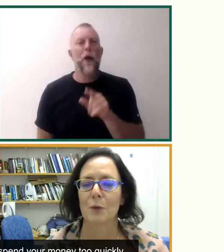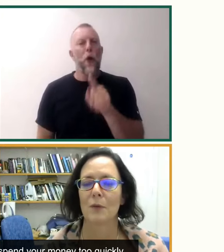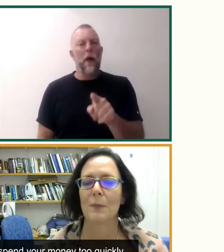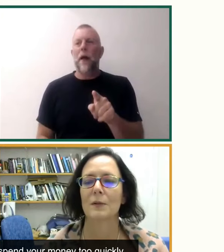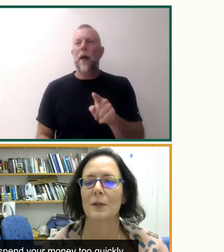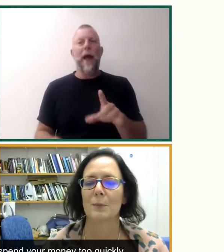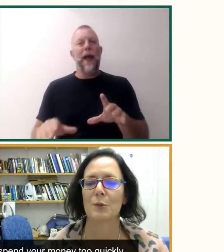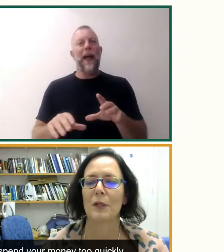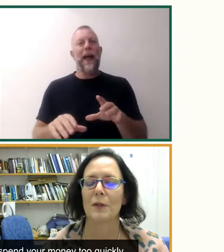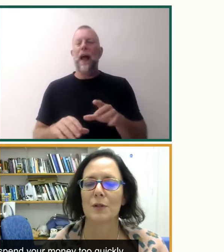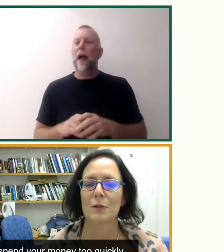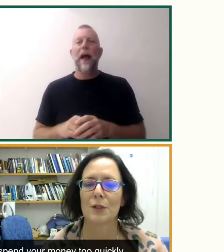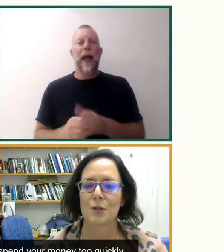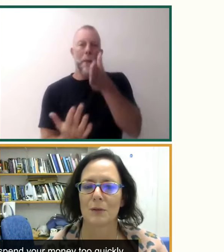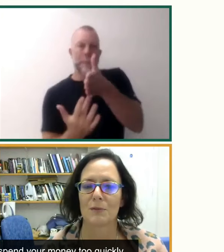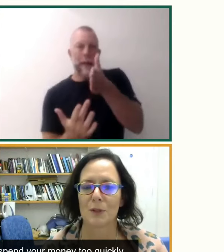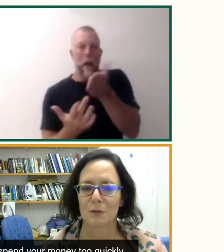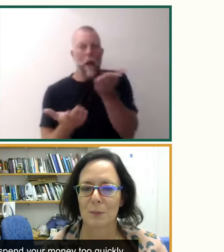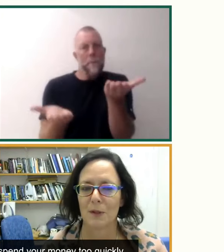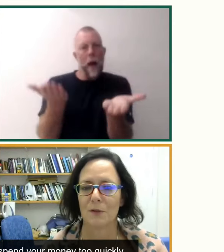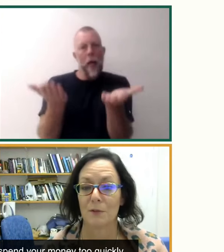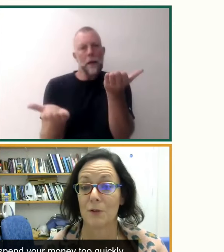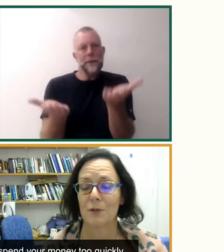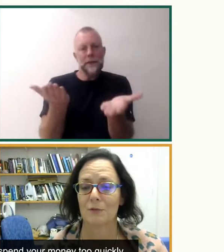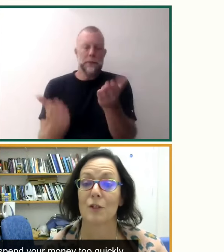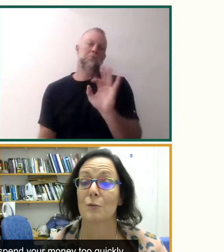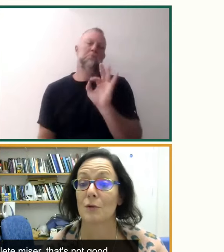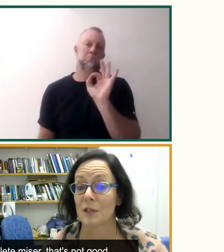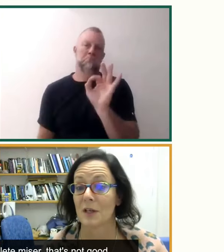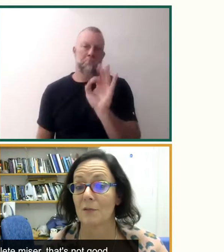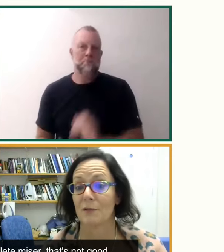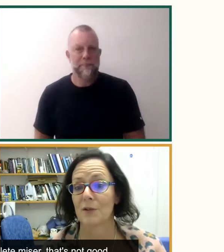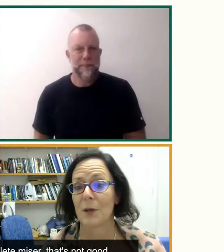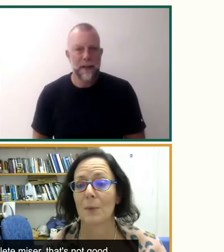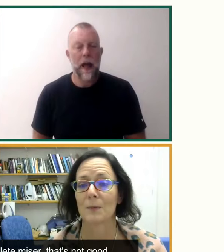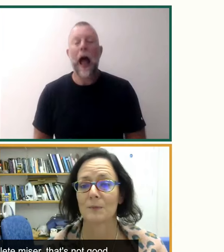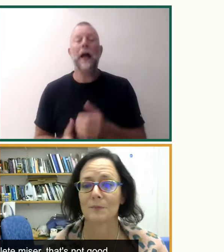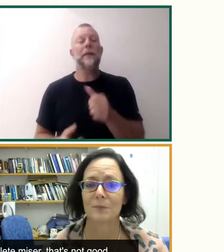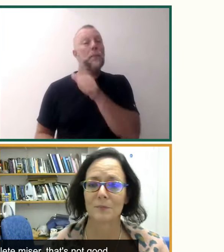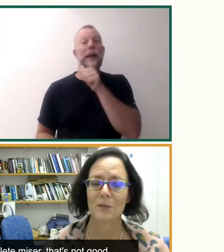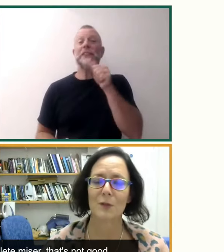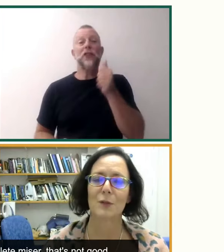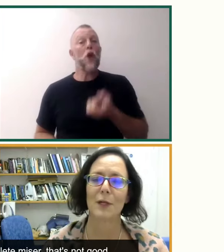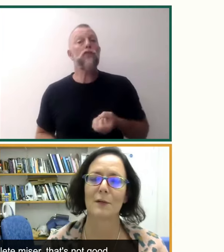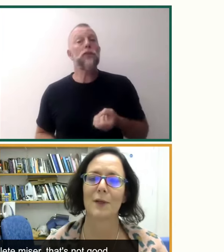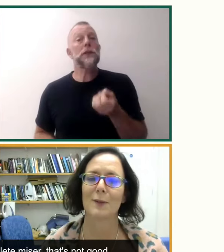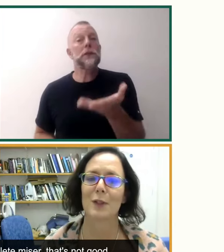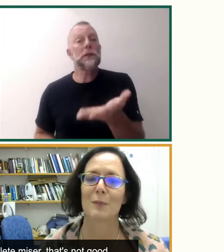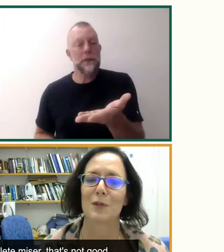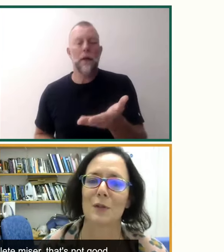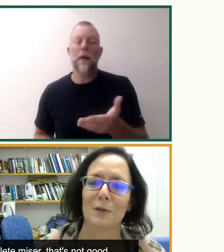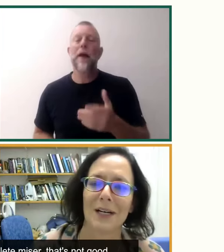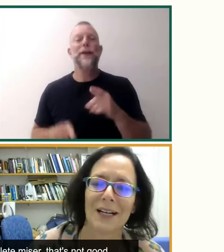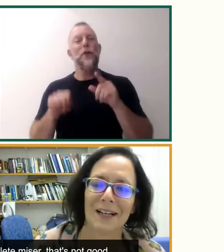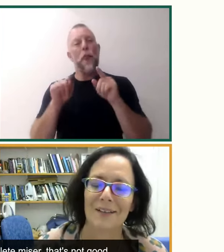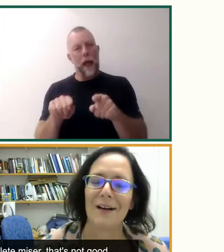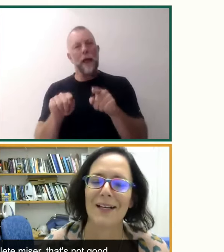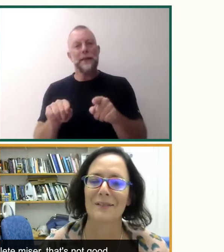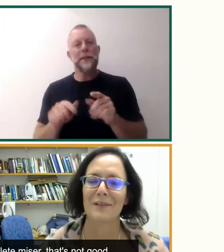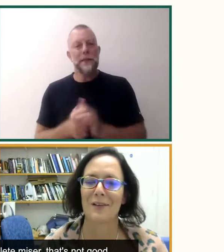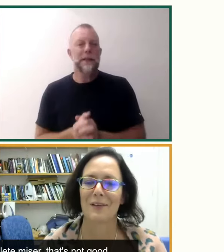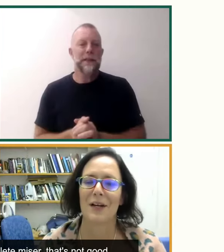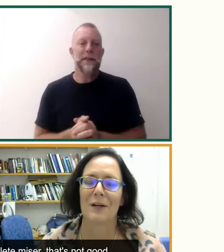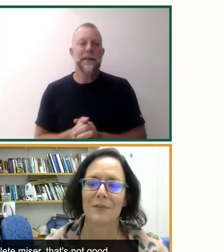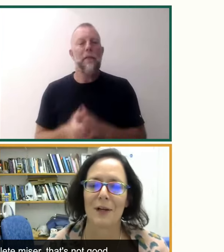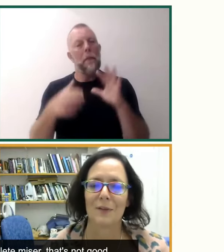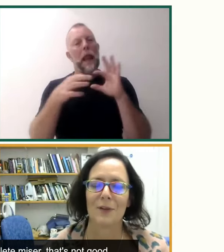a virtue in the middle, in between these two extremes, which would be the virtue of generosity, for example. So that seems to